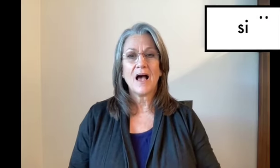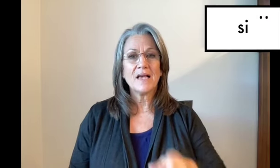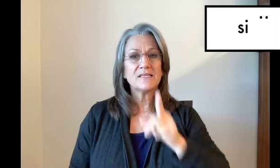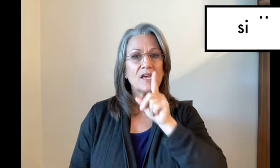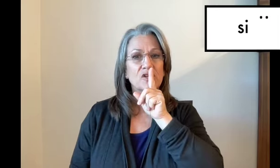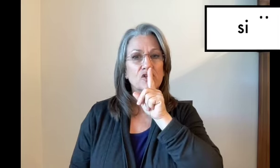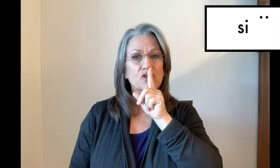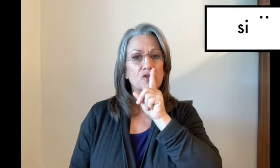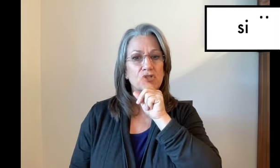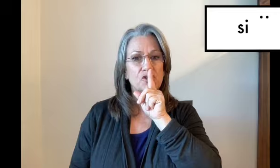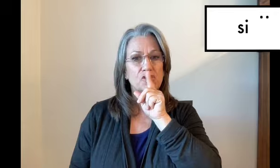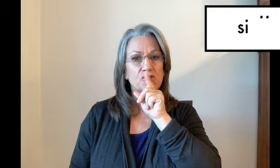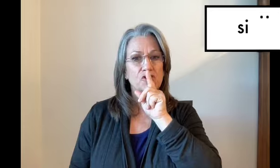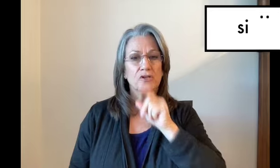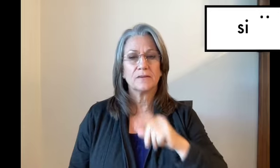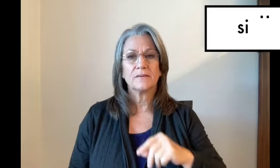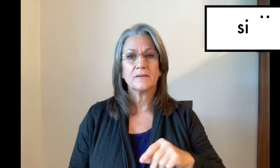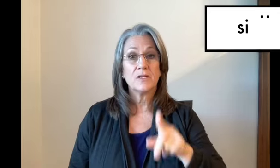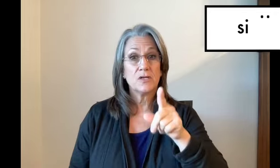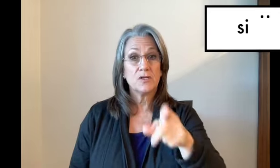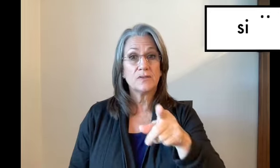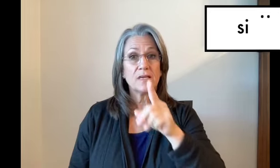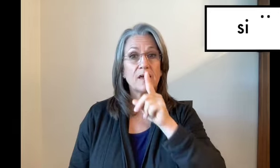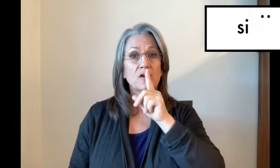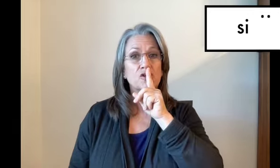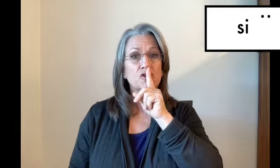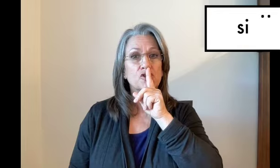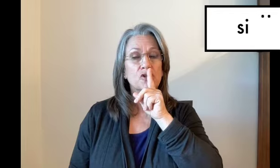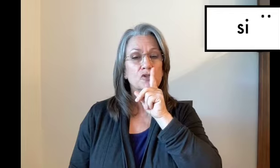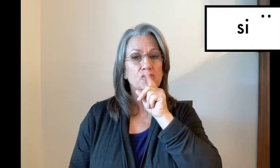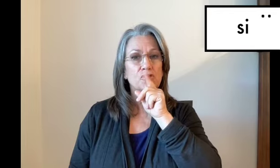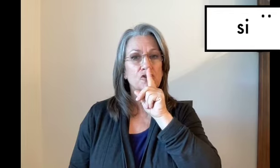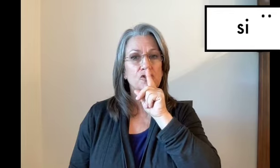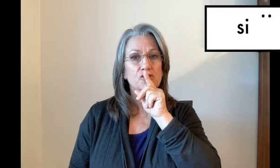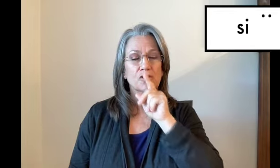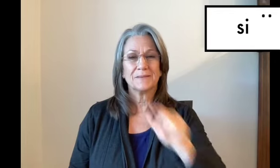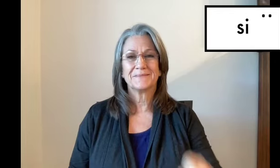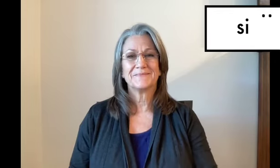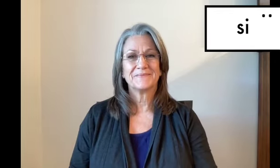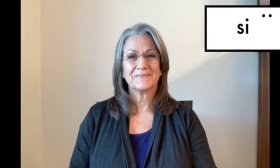I say sh, zh. You say sh, zh.